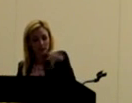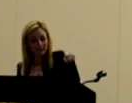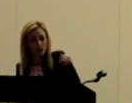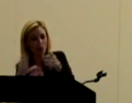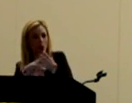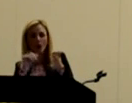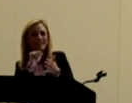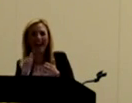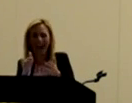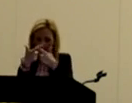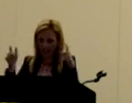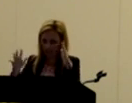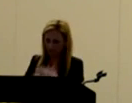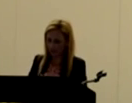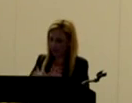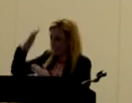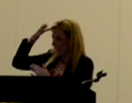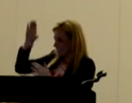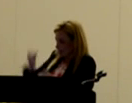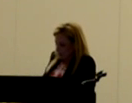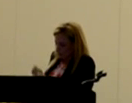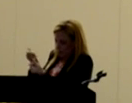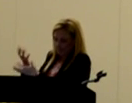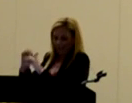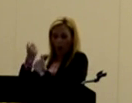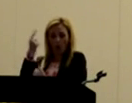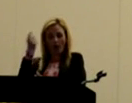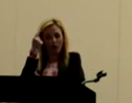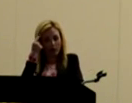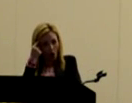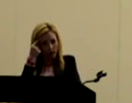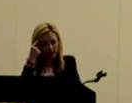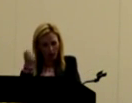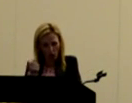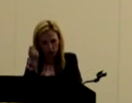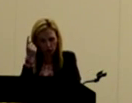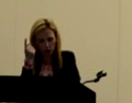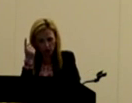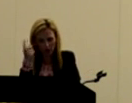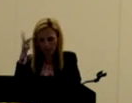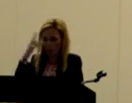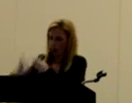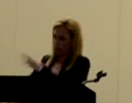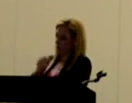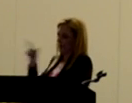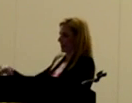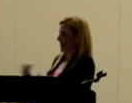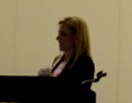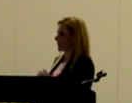children learned was not language. The concepts of expressing how one thought, understood, saw the world were